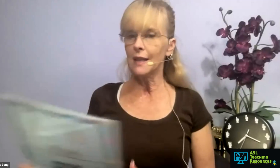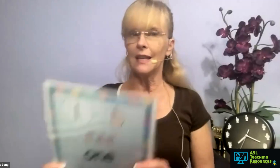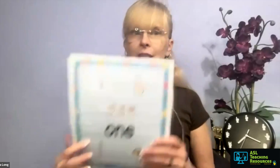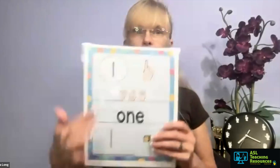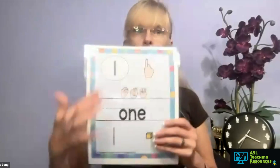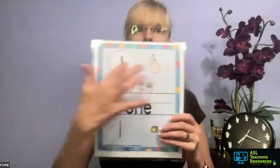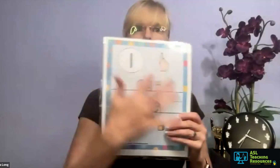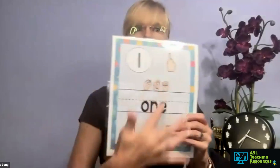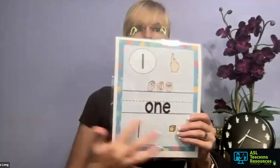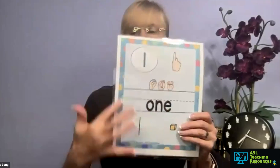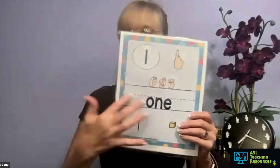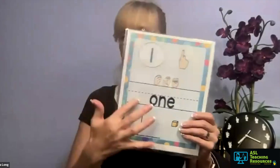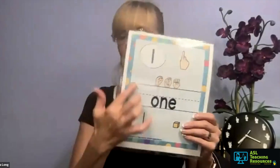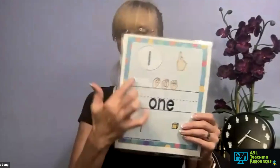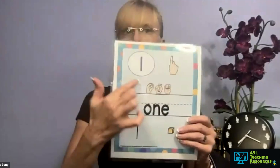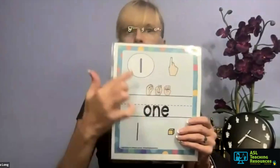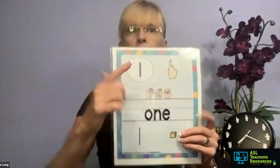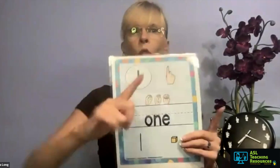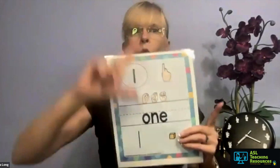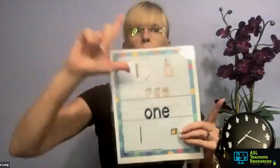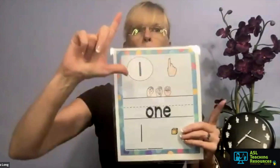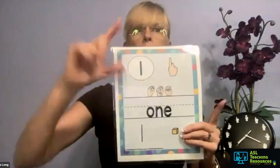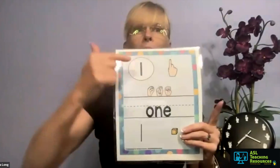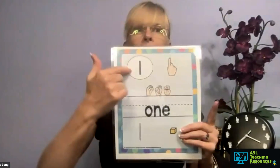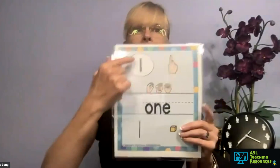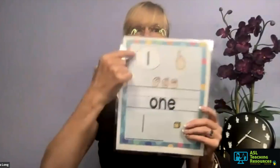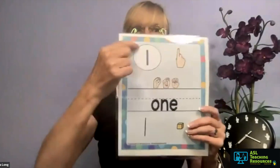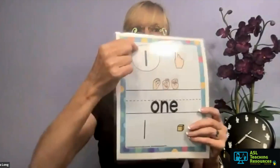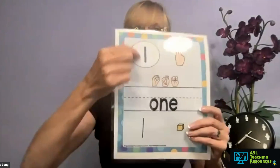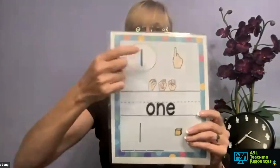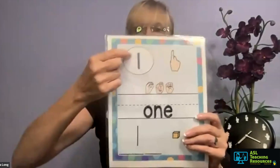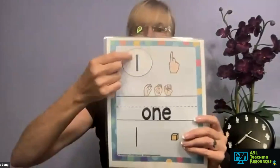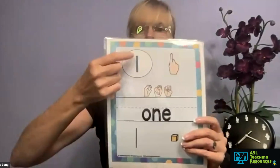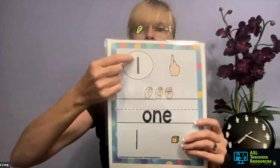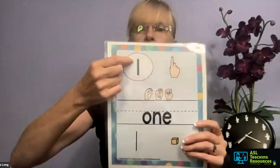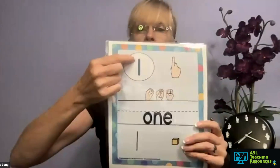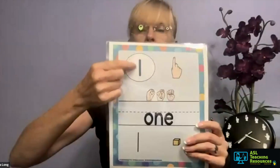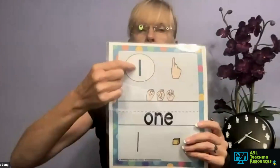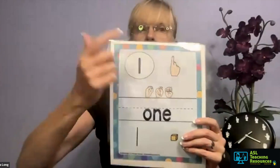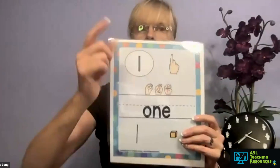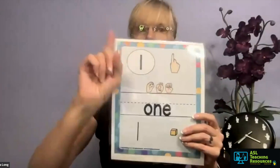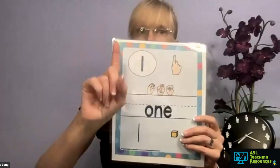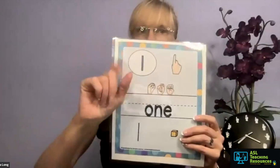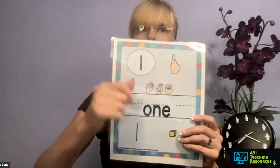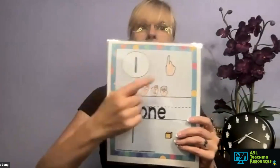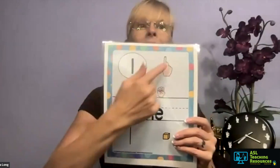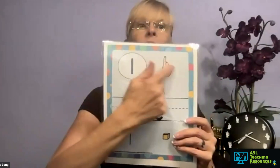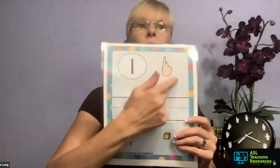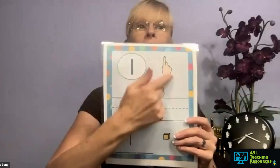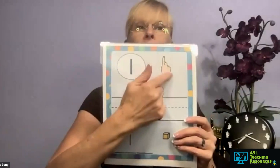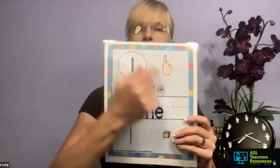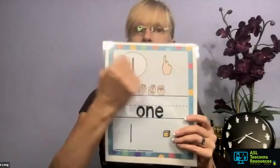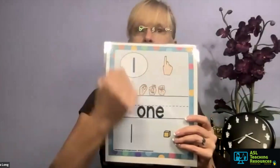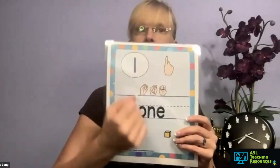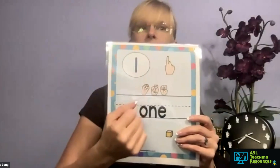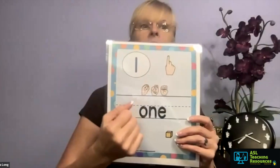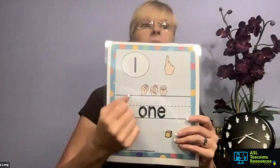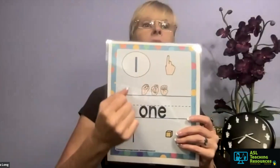these. We like putting these up on the wall because it has the English version, the 1. Then we have the sign,